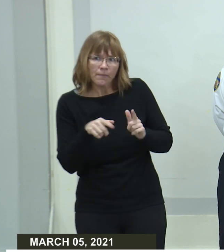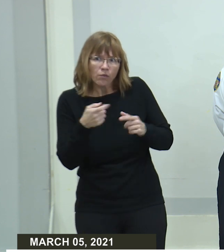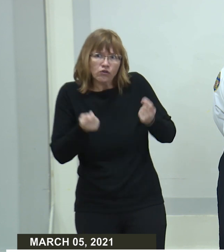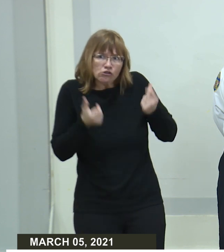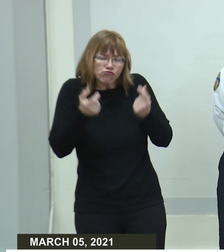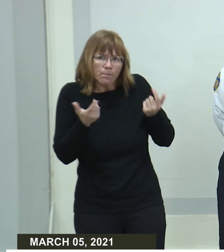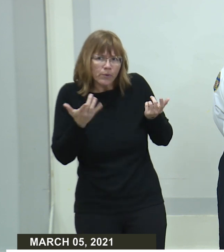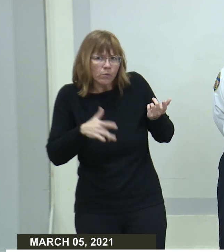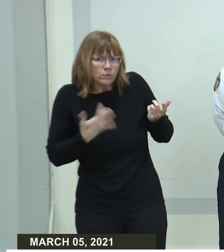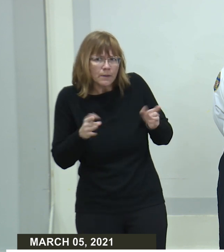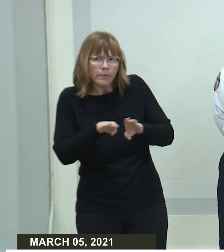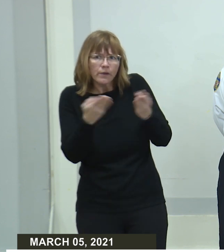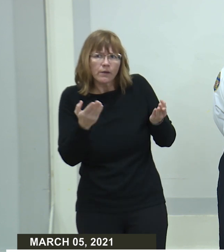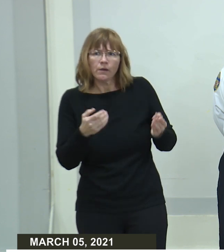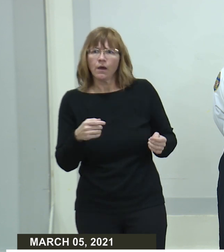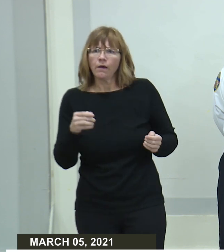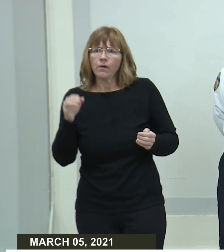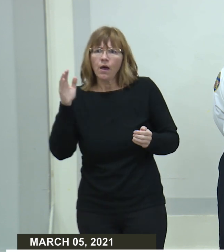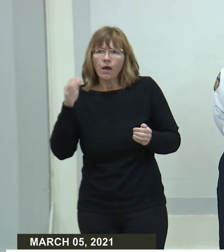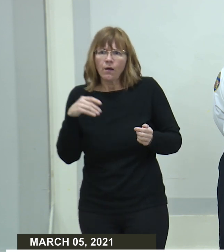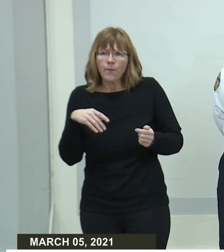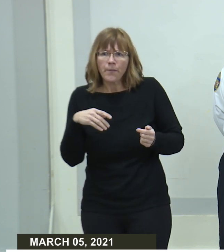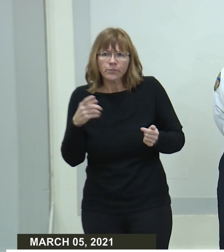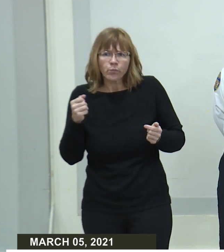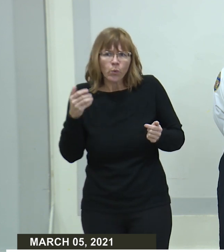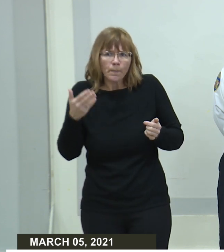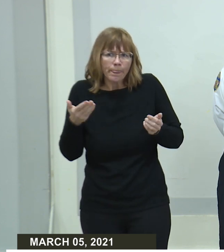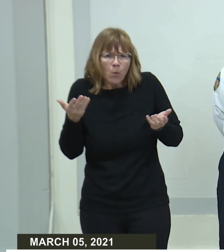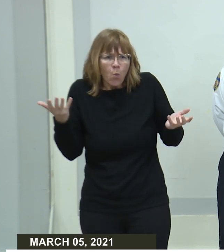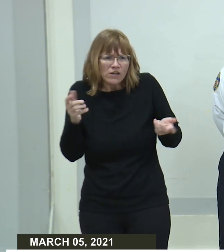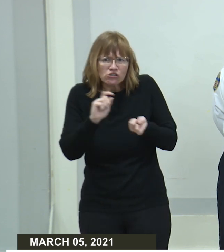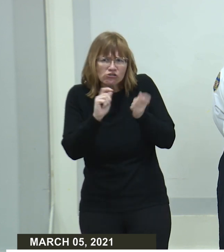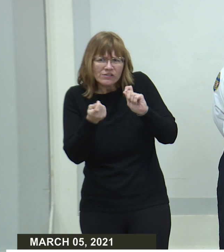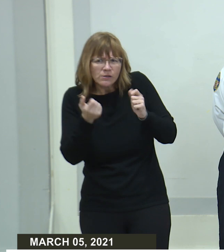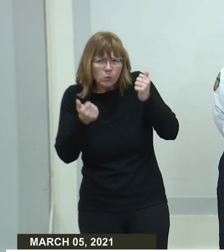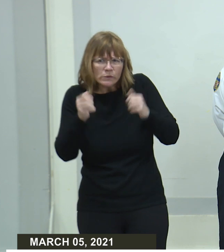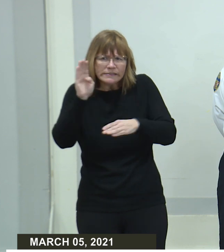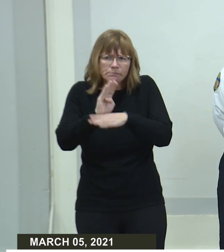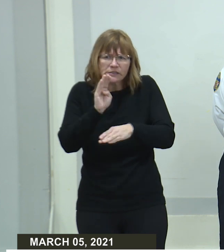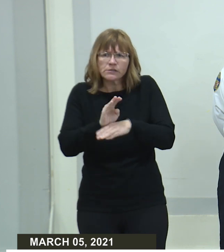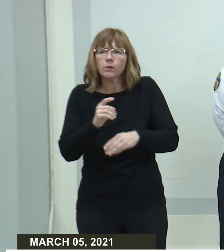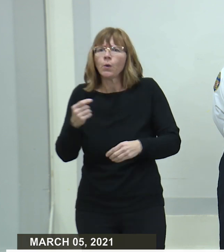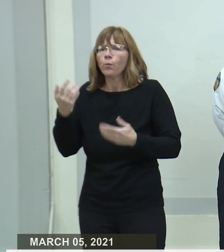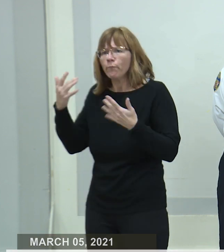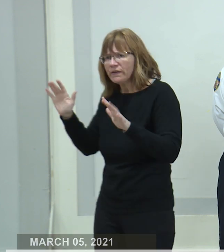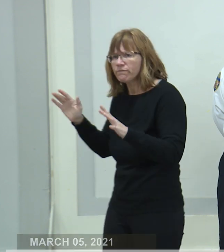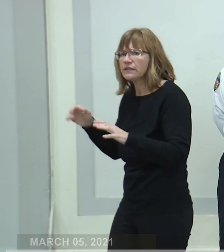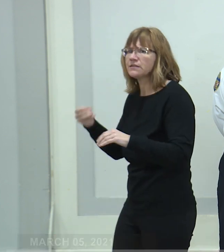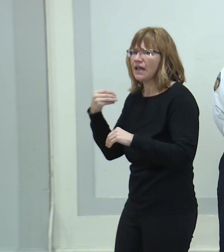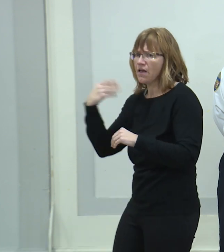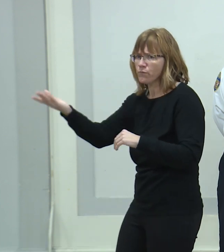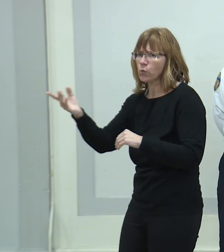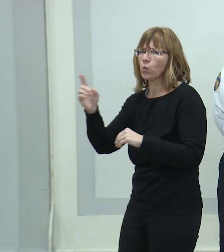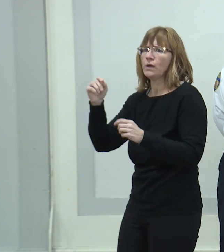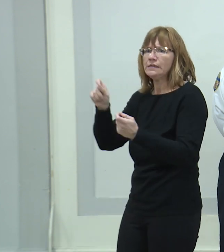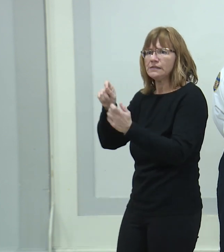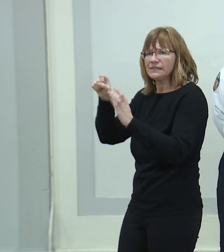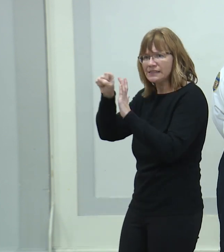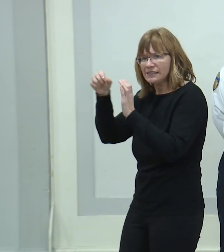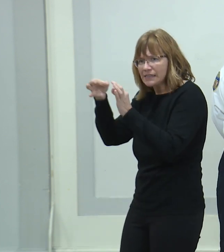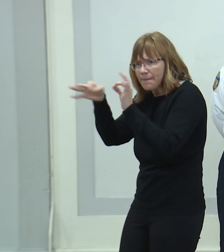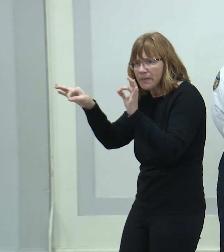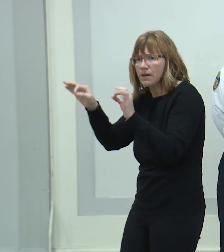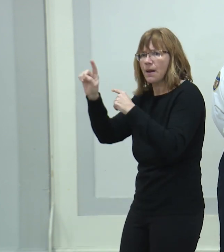Every press conference, you usually say what the changes are. We've already given you a statement about the changes. I've talked about